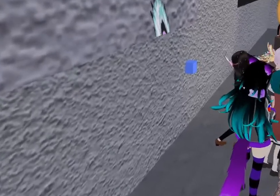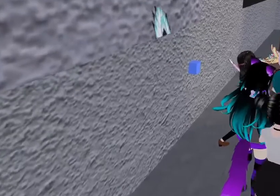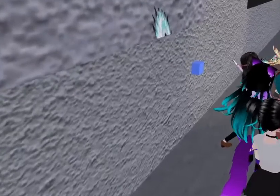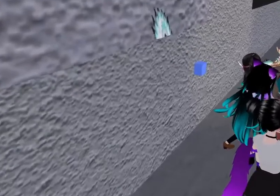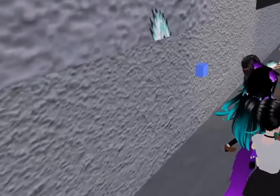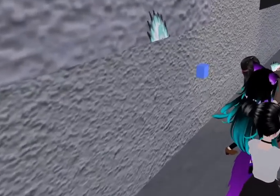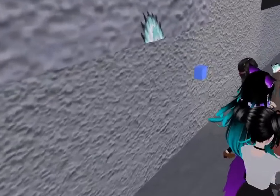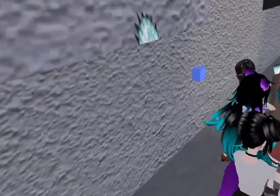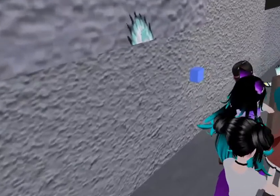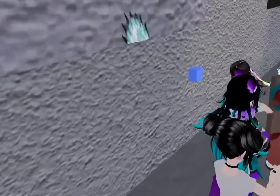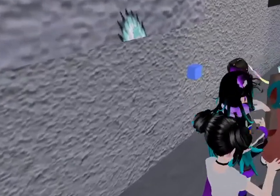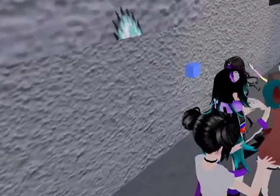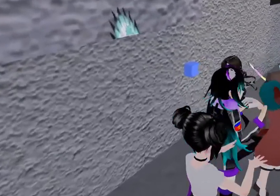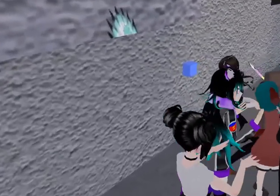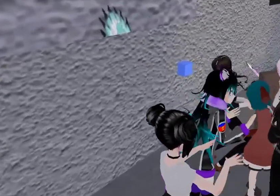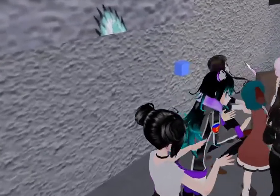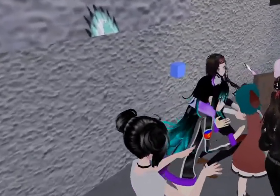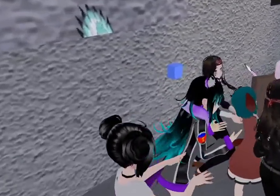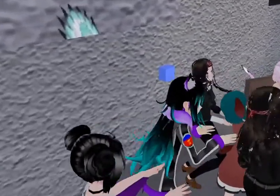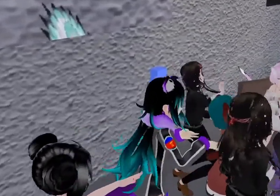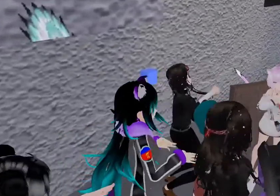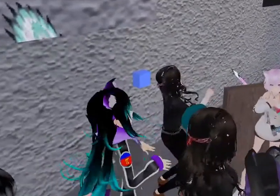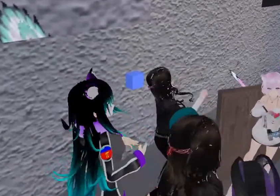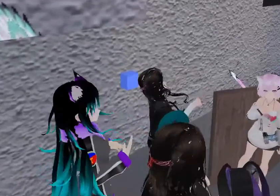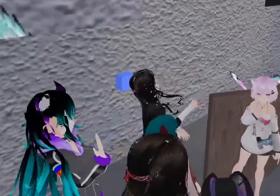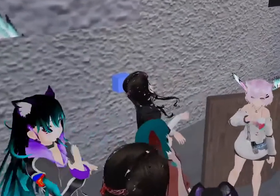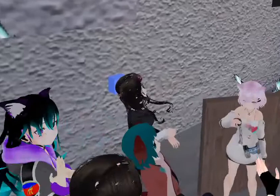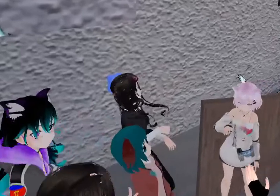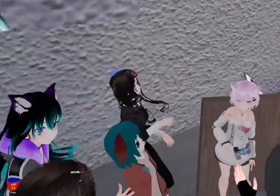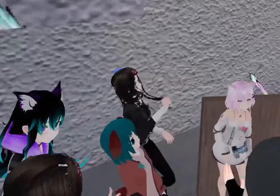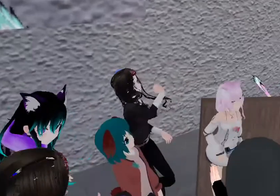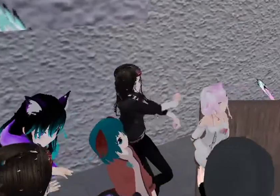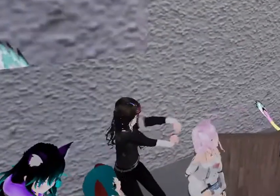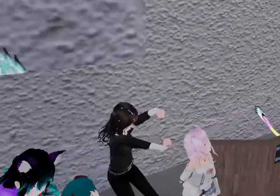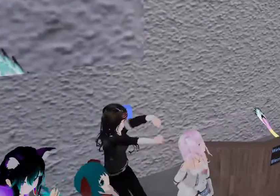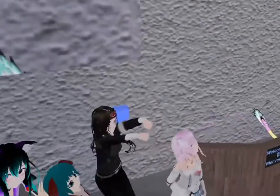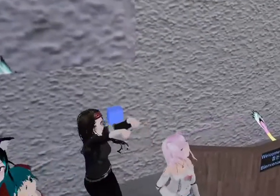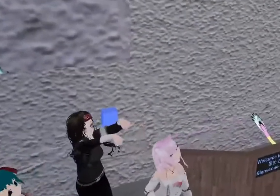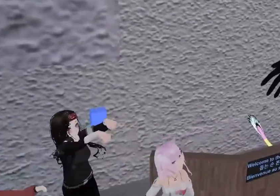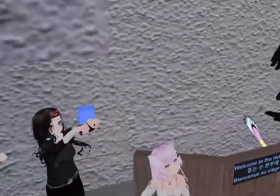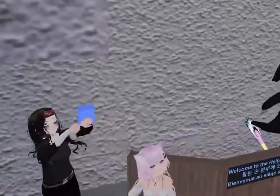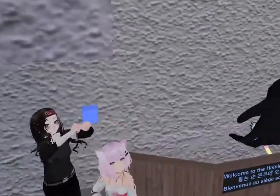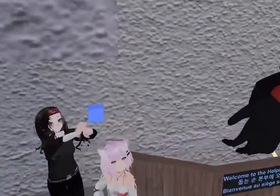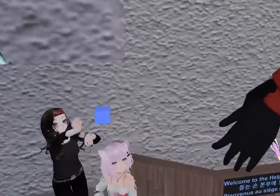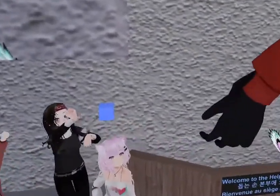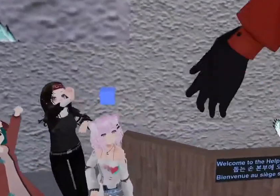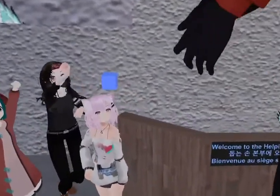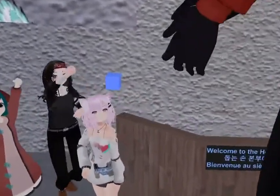like you Like- come like- down like- since we're all smaller than you. Like you come down to blow out the candles. Then once you come down, we just... You like take some breaths in and